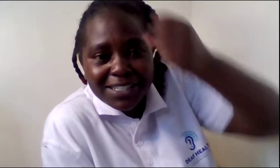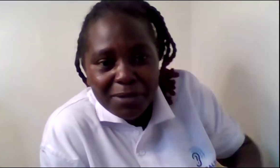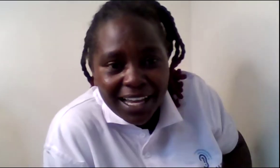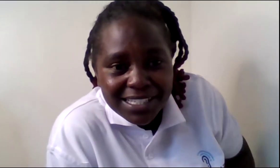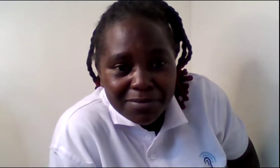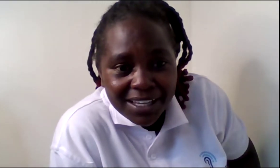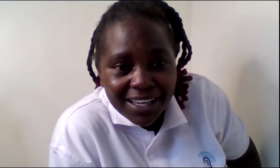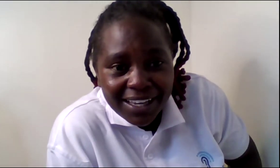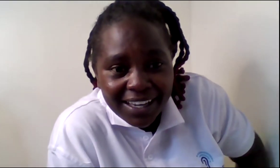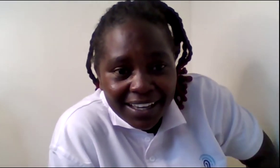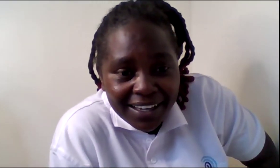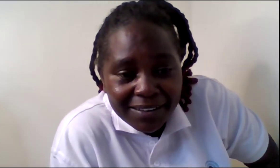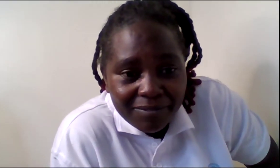Samuel has something.